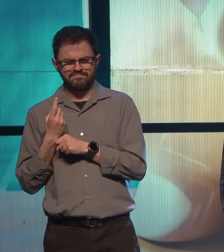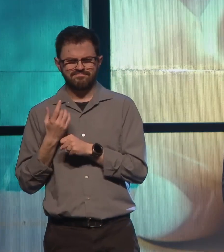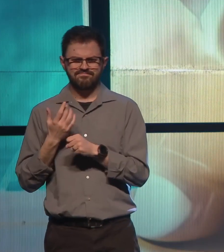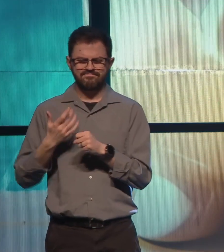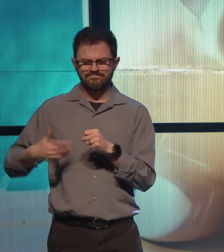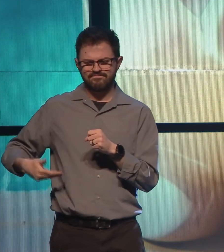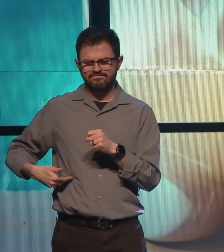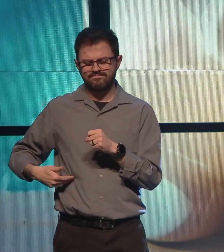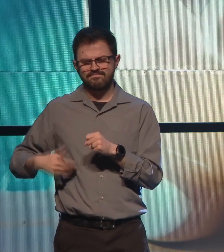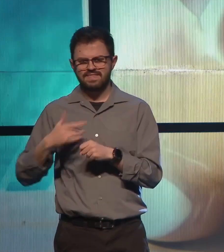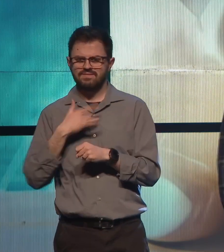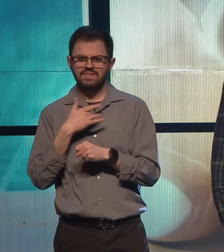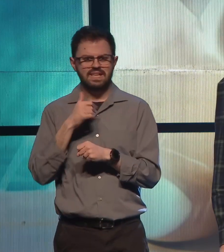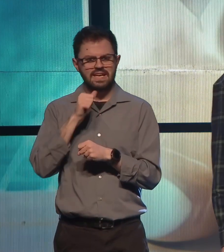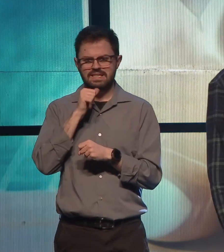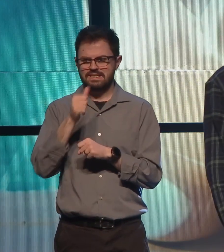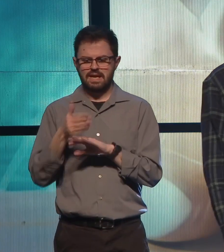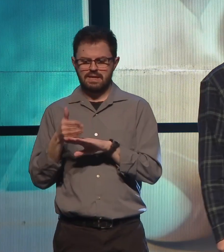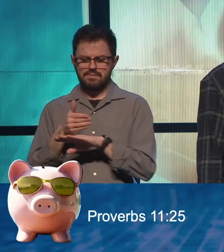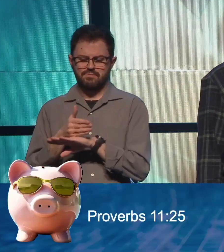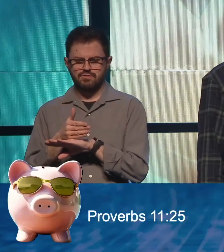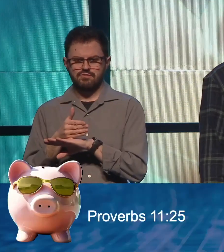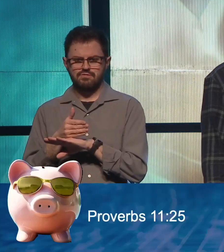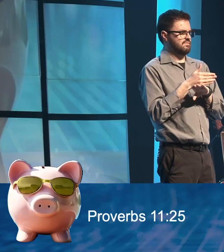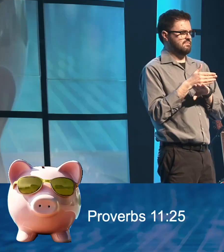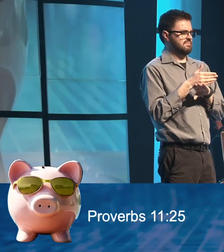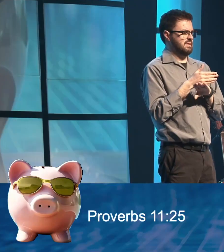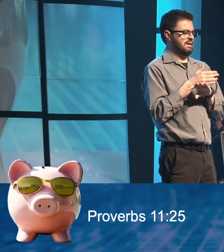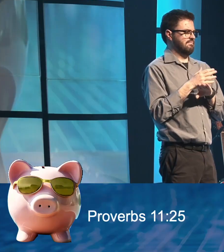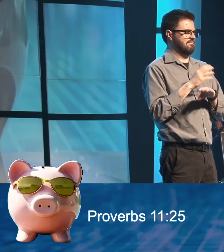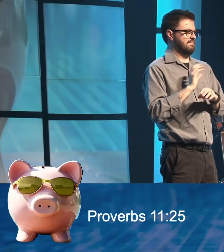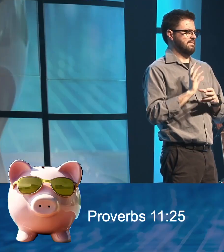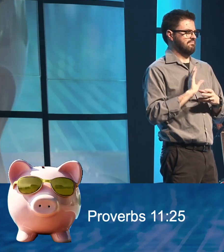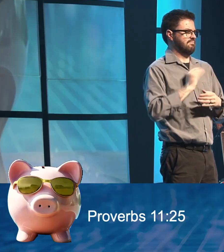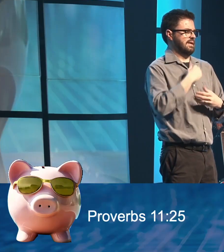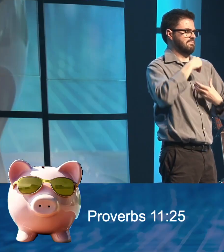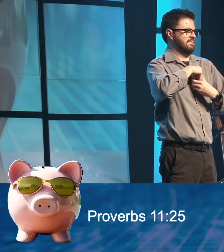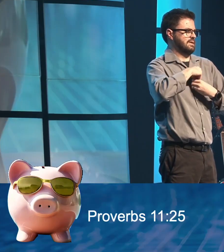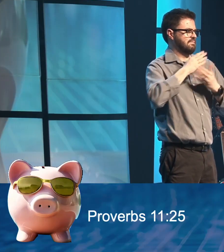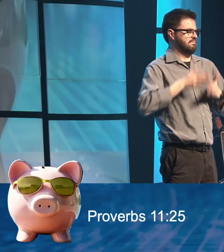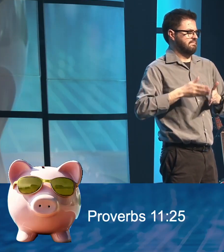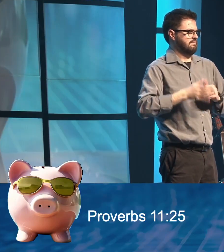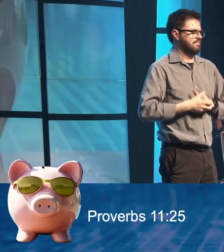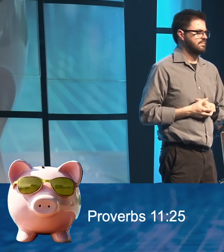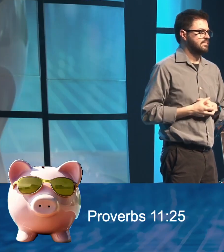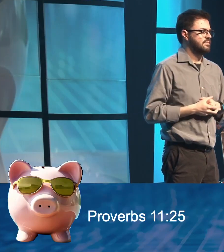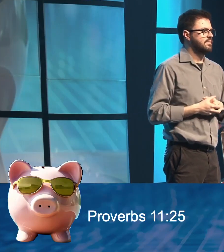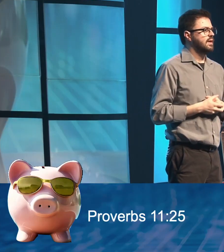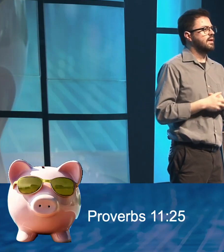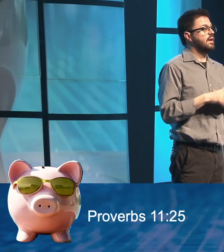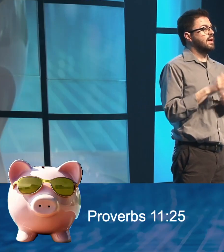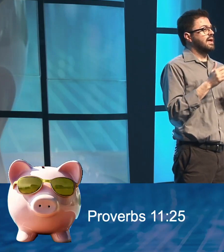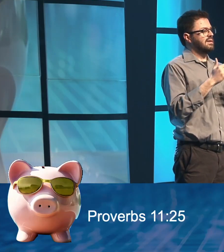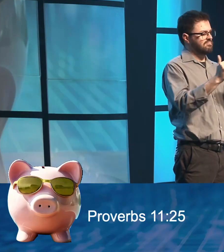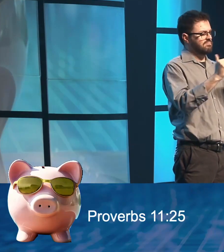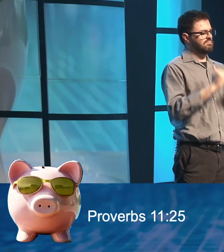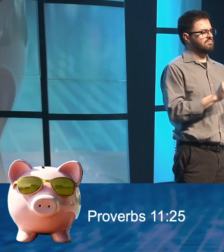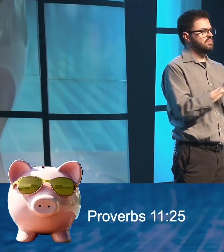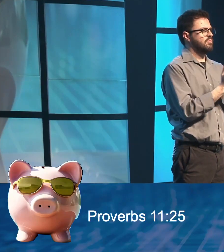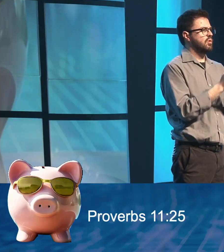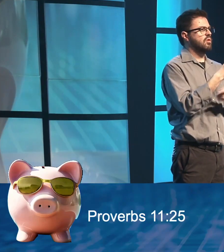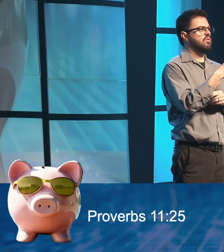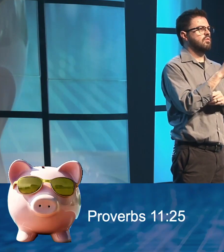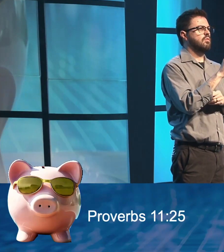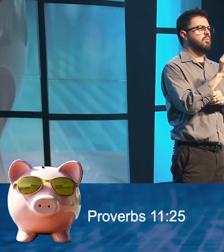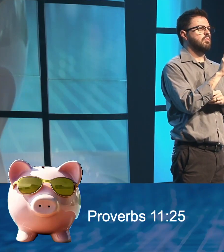our character. Proverbs 11:25. Now remember about the book of Proverbs. Like some people mistake Proverbs for promises,